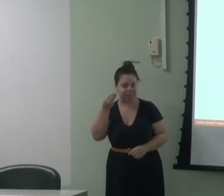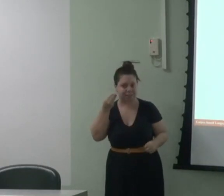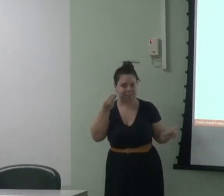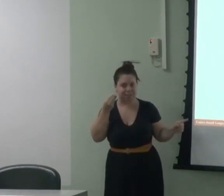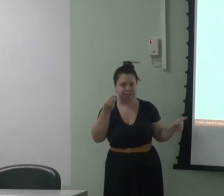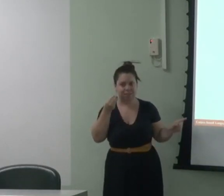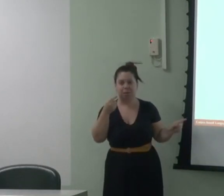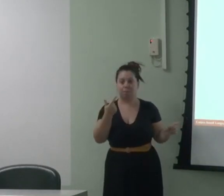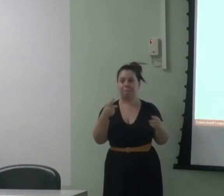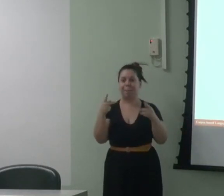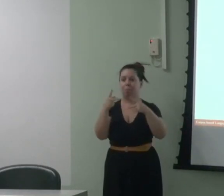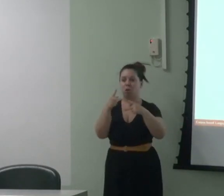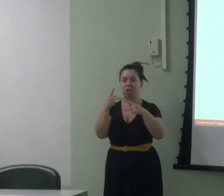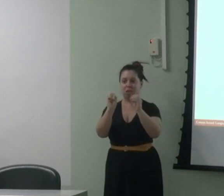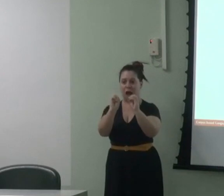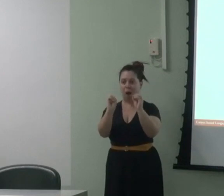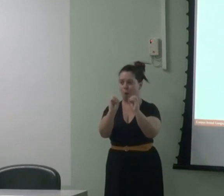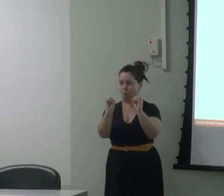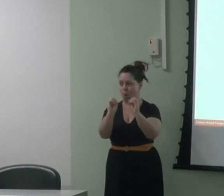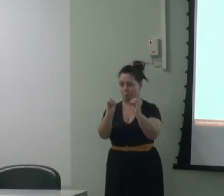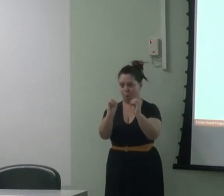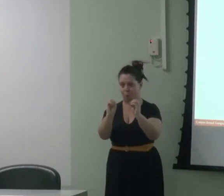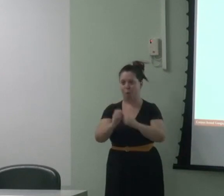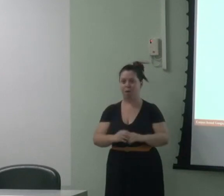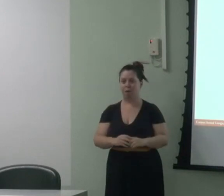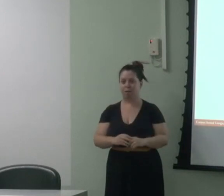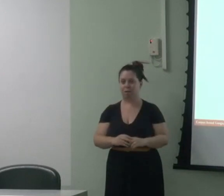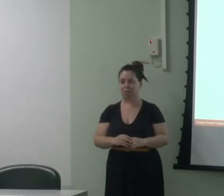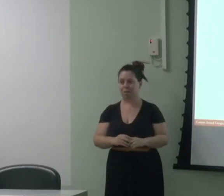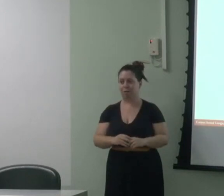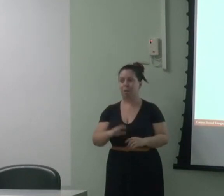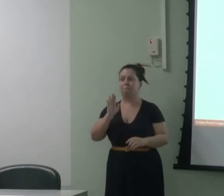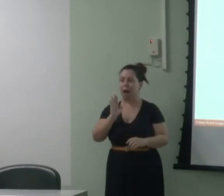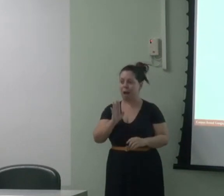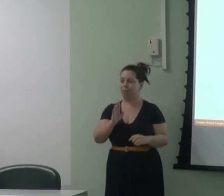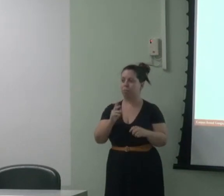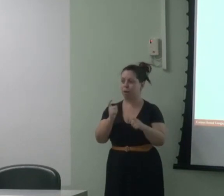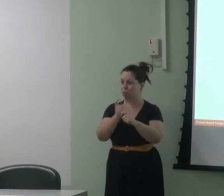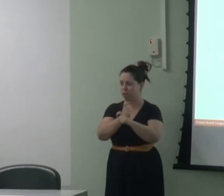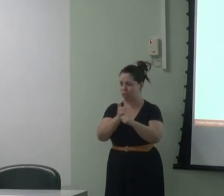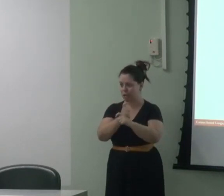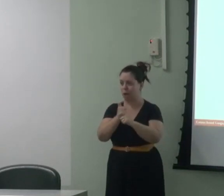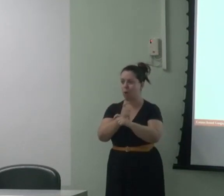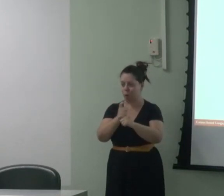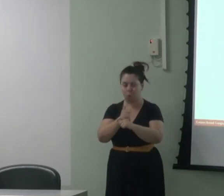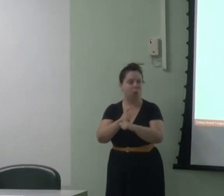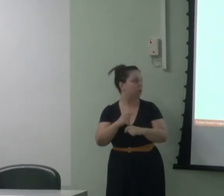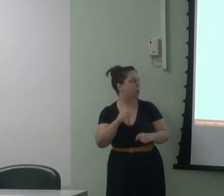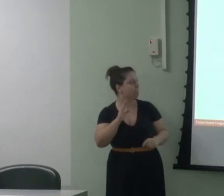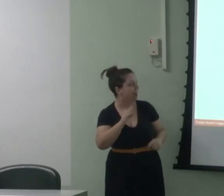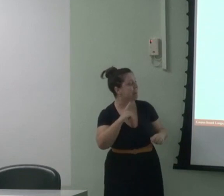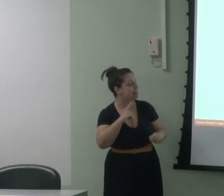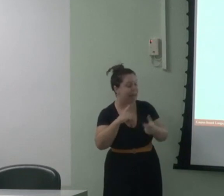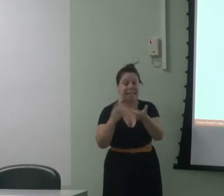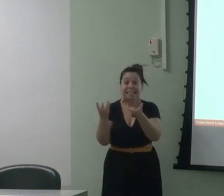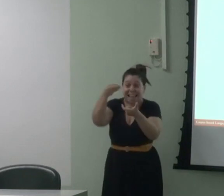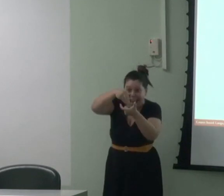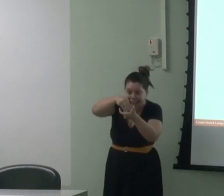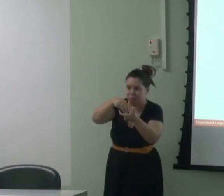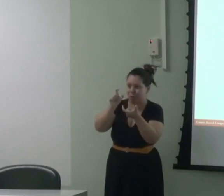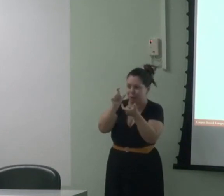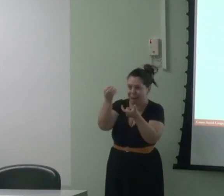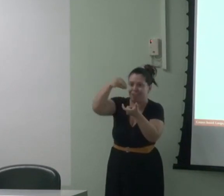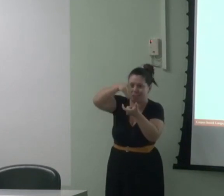no preposition, and instead there is morphological marking for the instrumental case, which is what makes it the